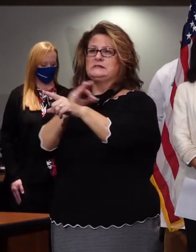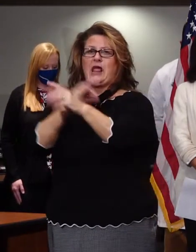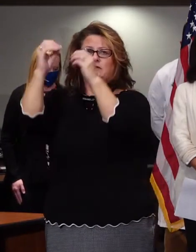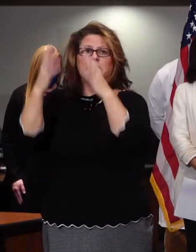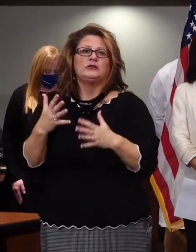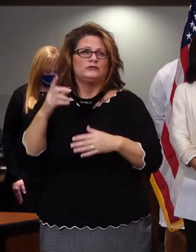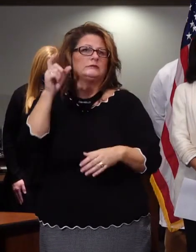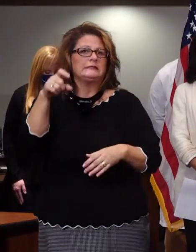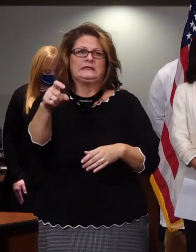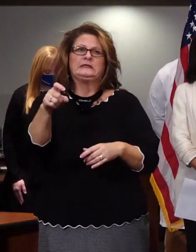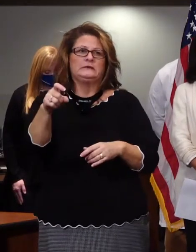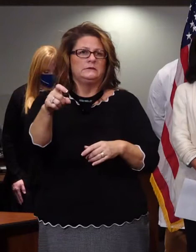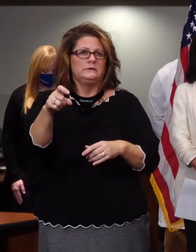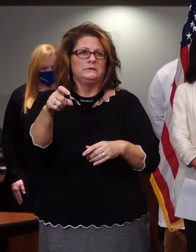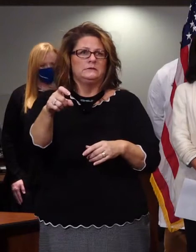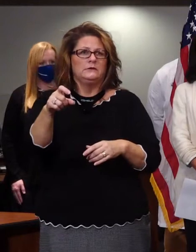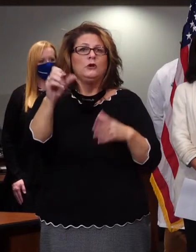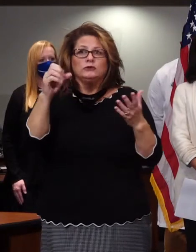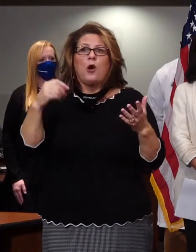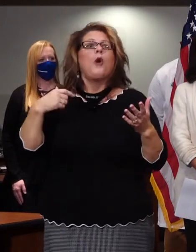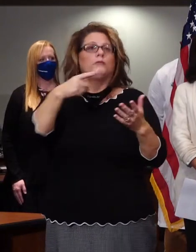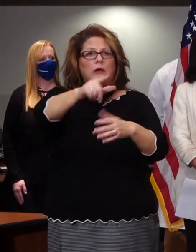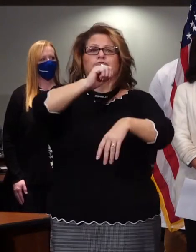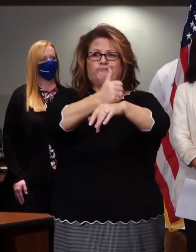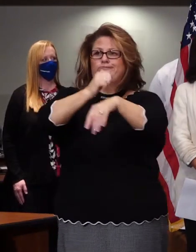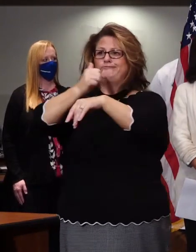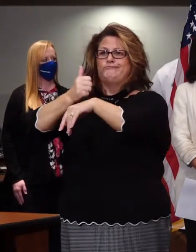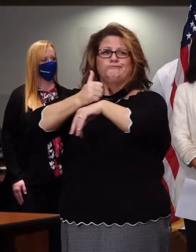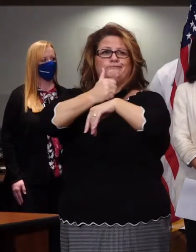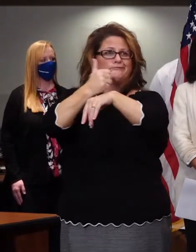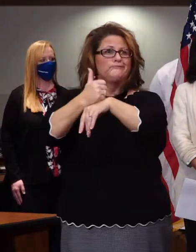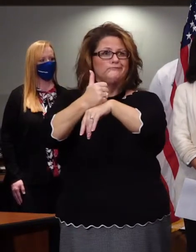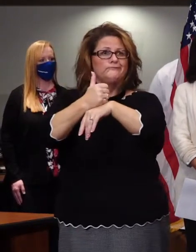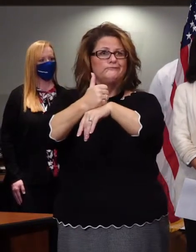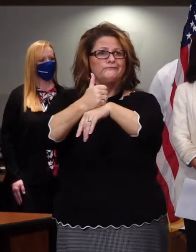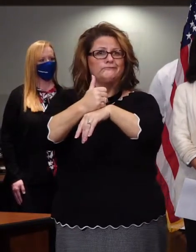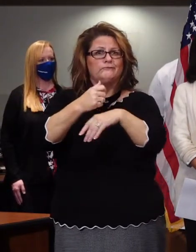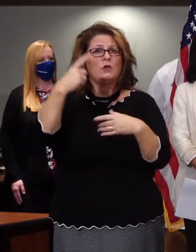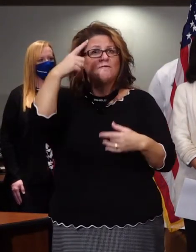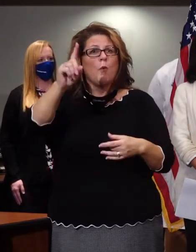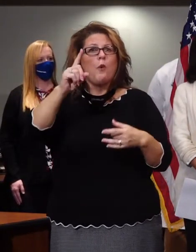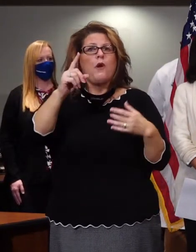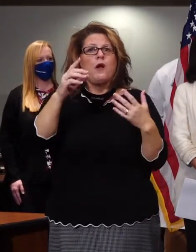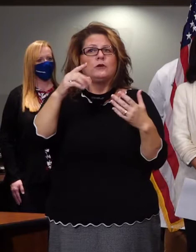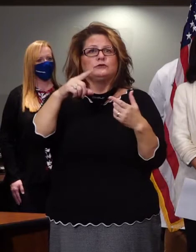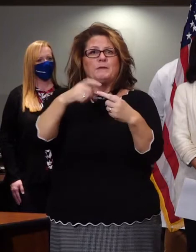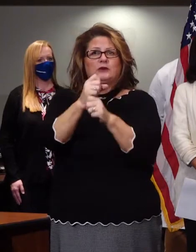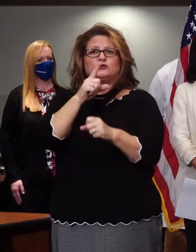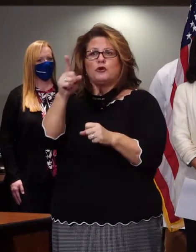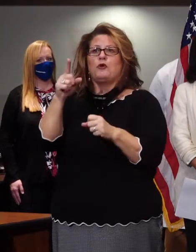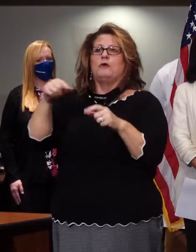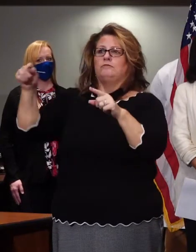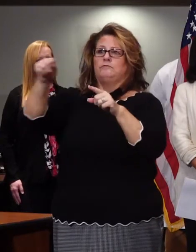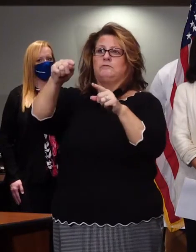platforms allowed these districts to adapt and evolve their health and safety policies and procedures